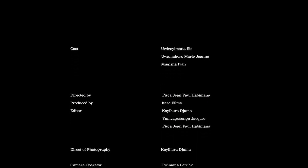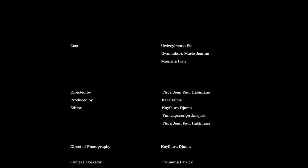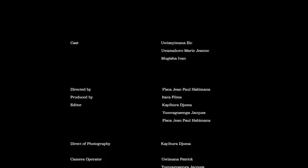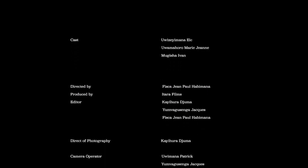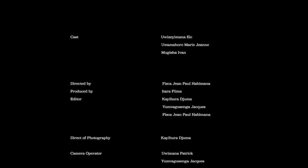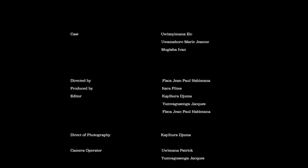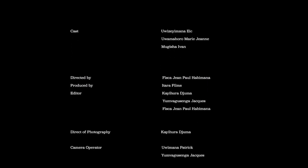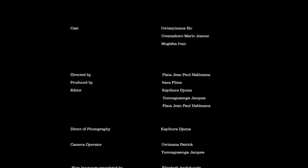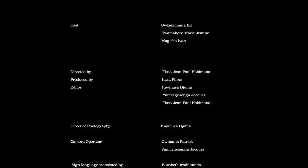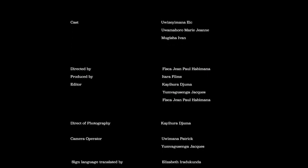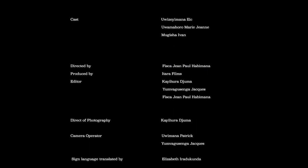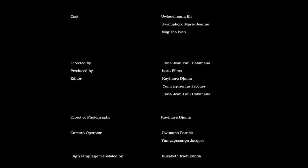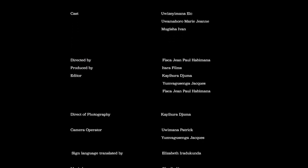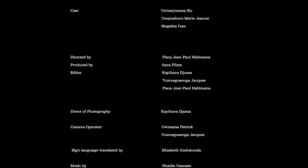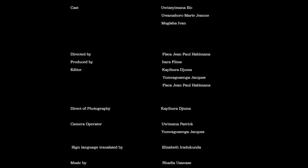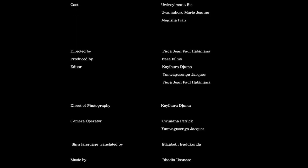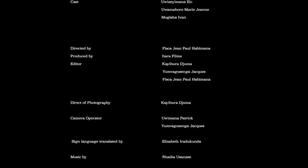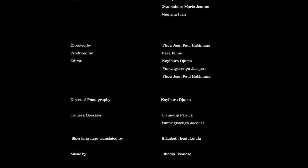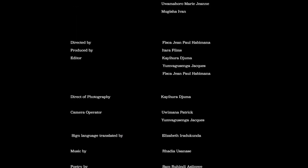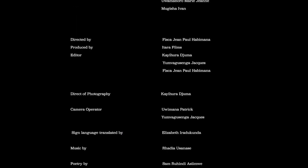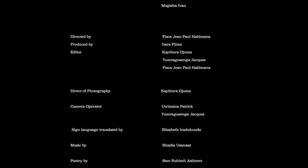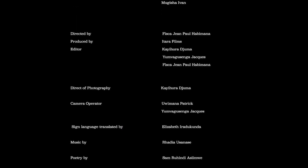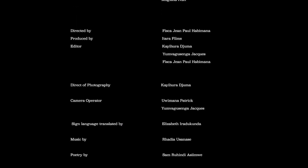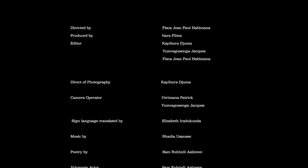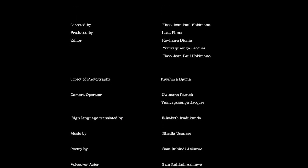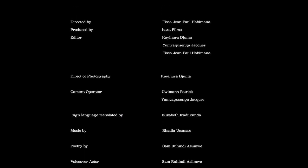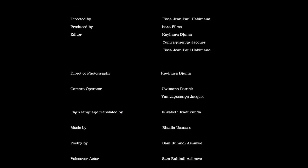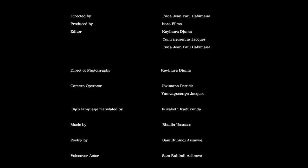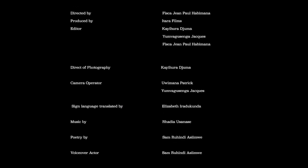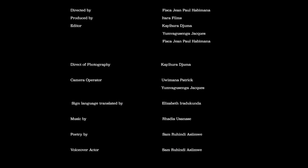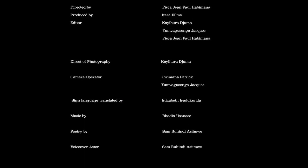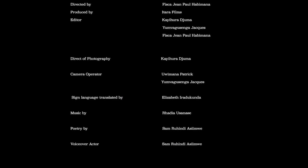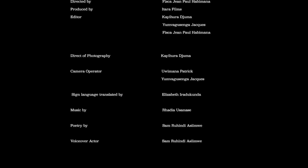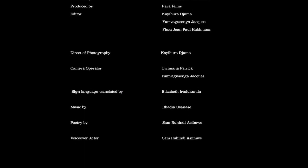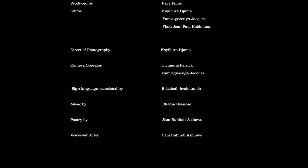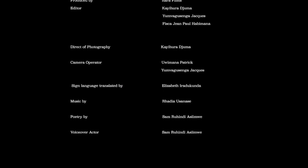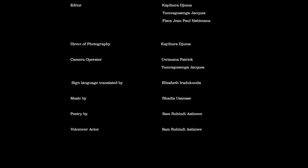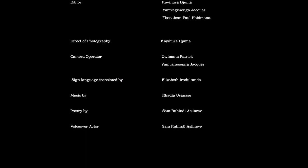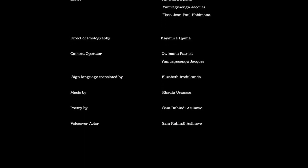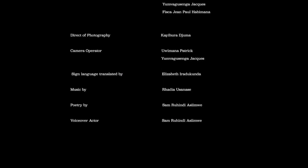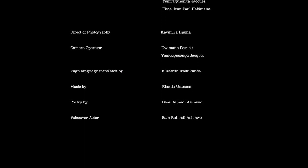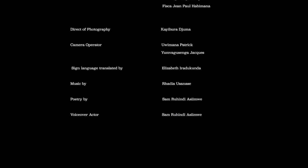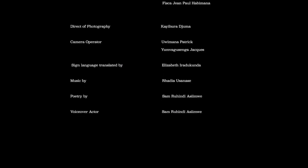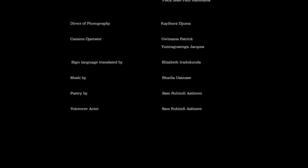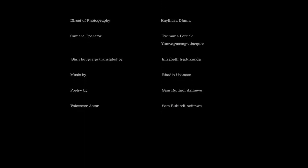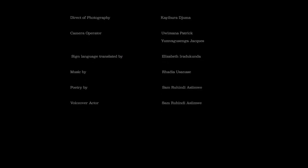what? I'm still here, ain't I? Strength is my son, courage is my wife.